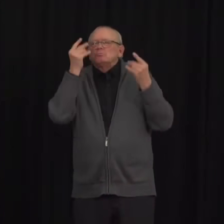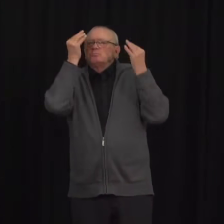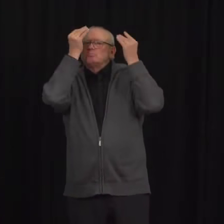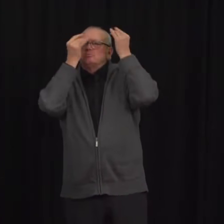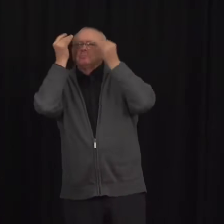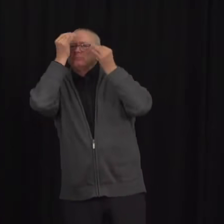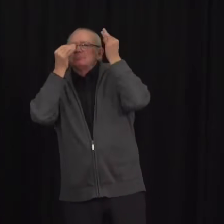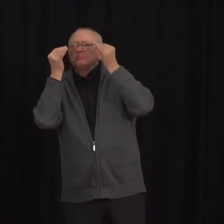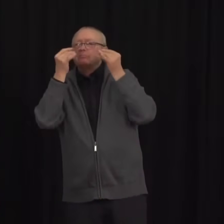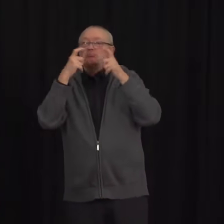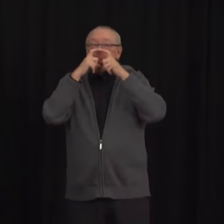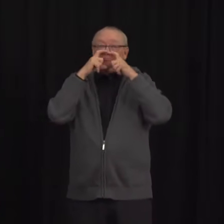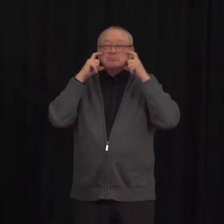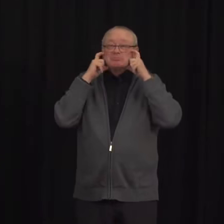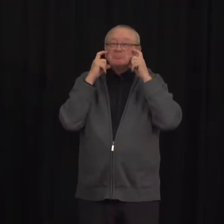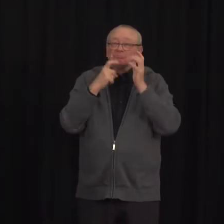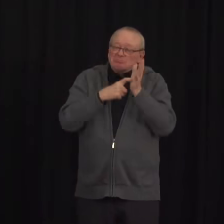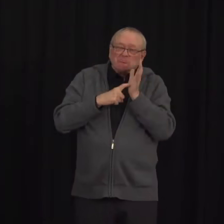province at this point?